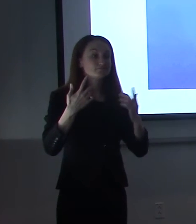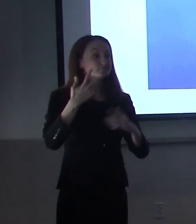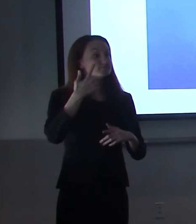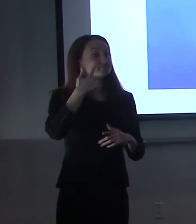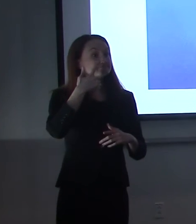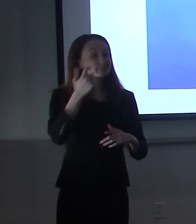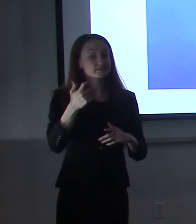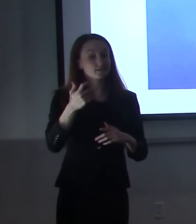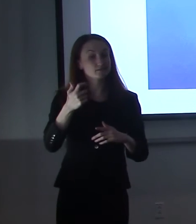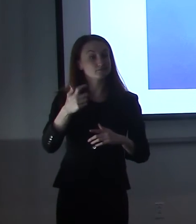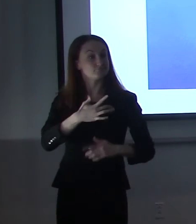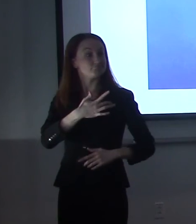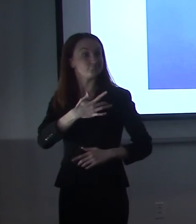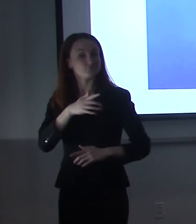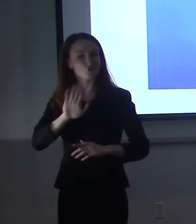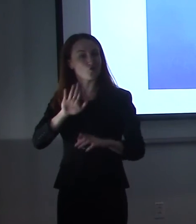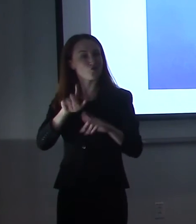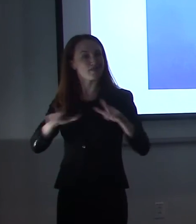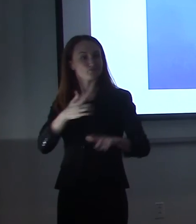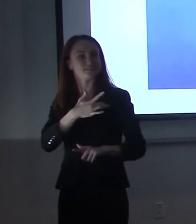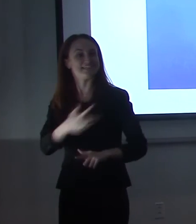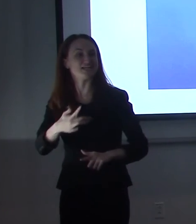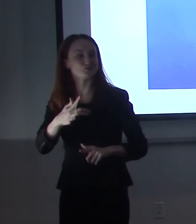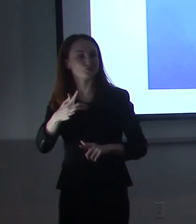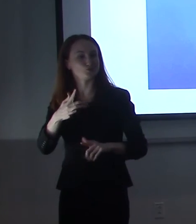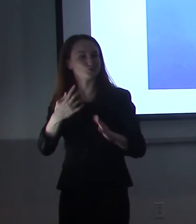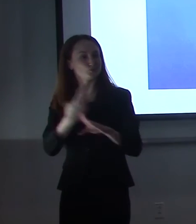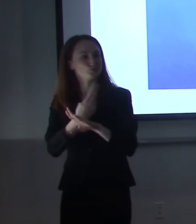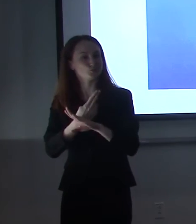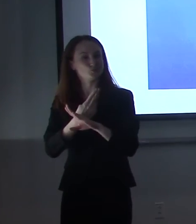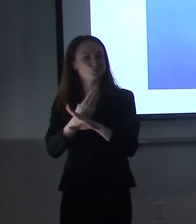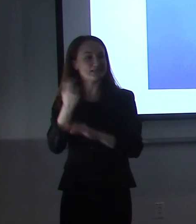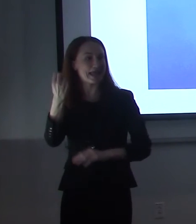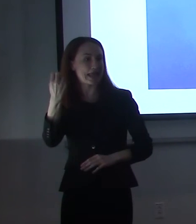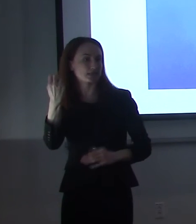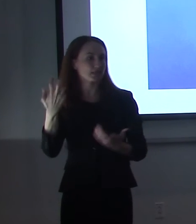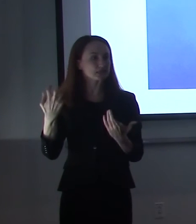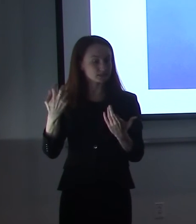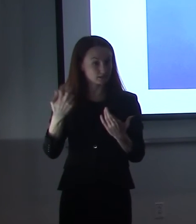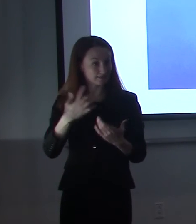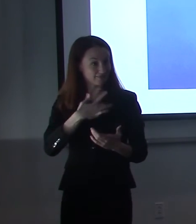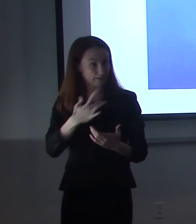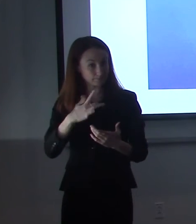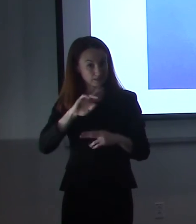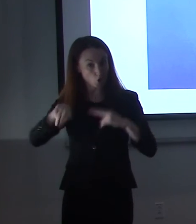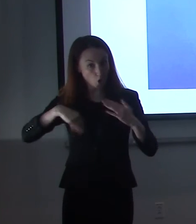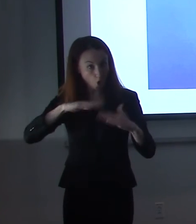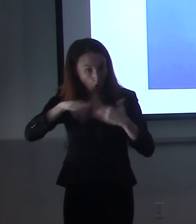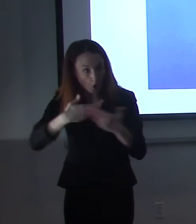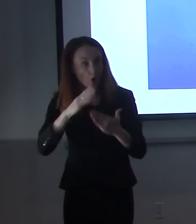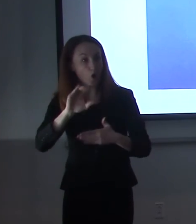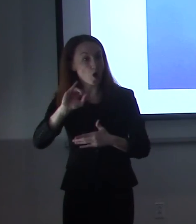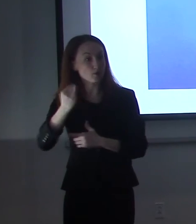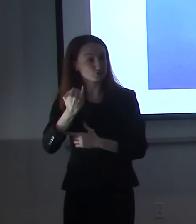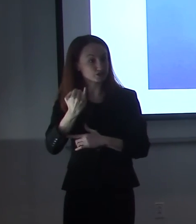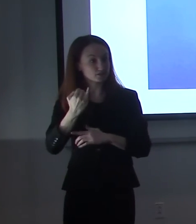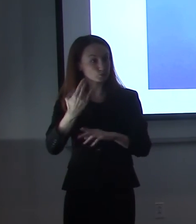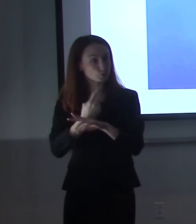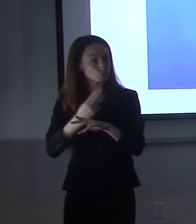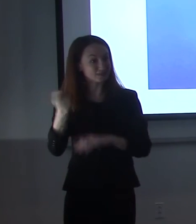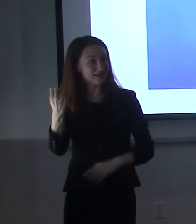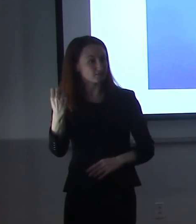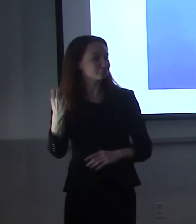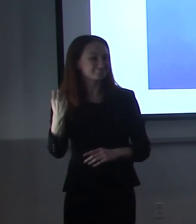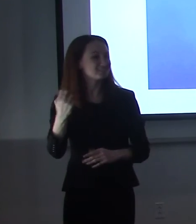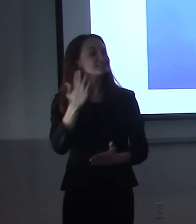you're handling preference language, it doesn't mean that every single object is going to be handling preference. Some of them are going to be object preference